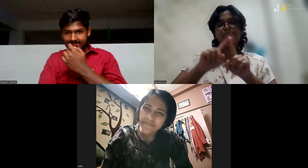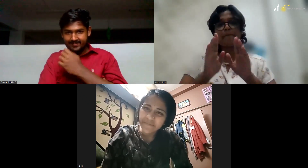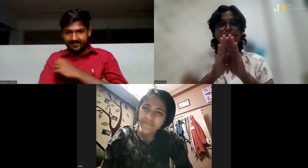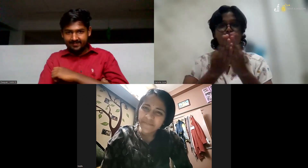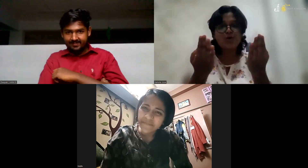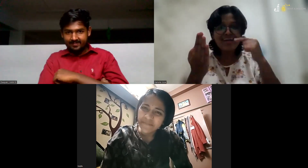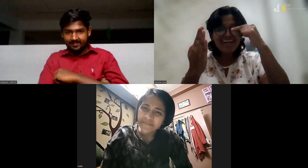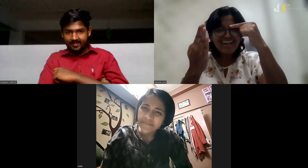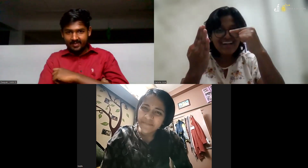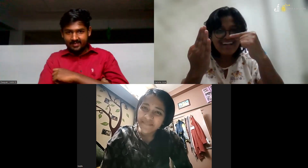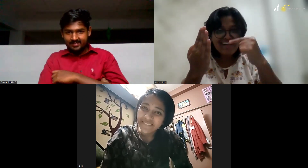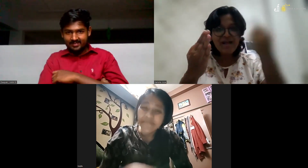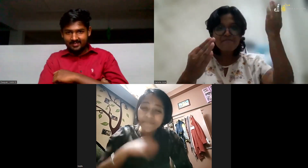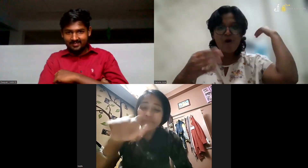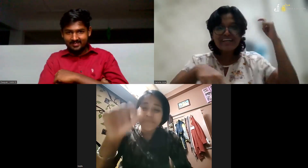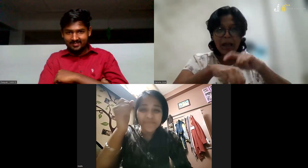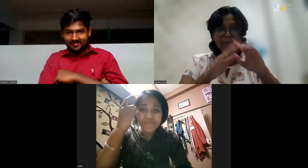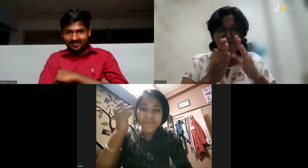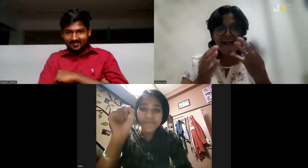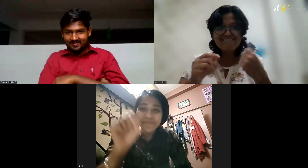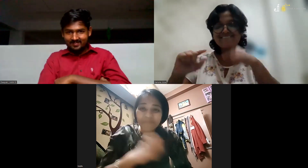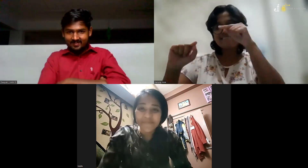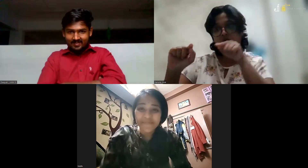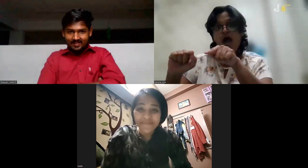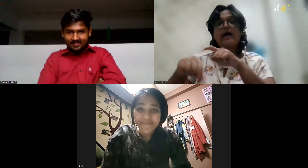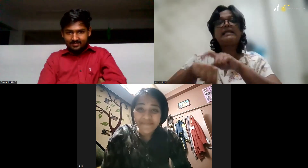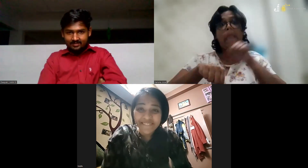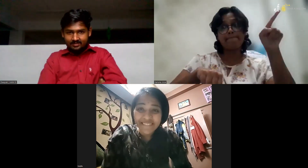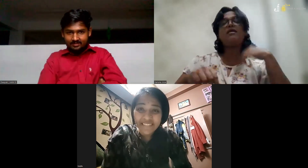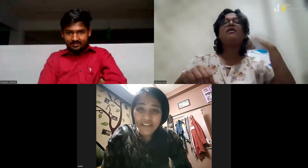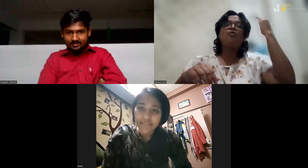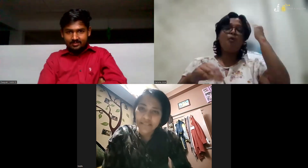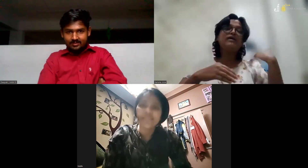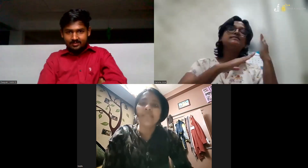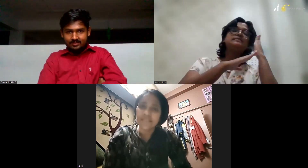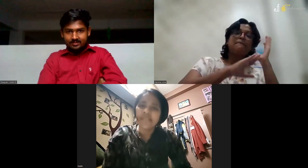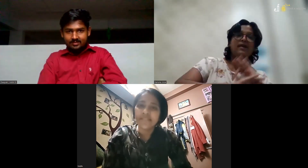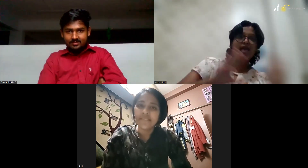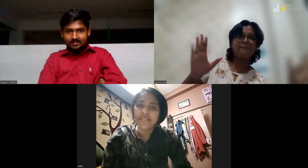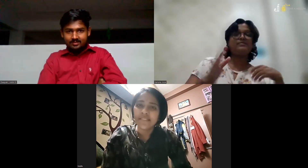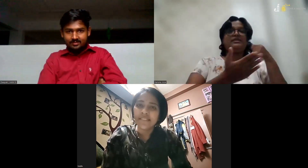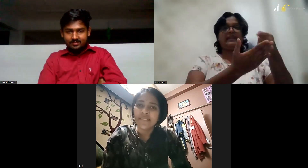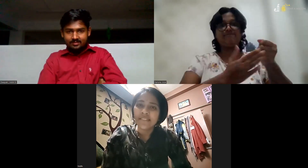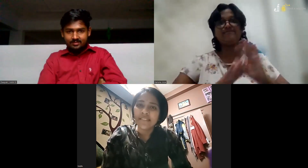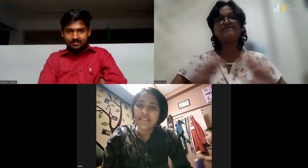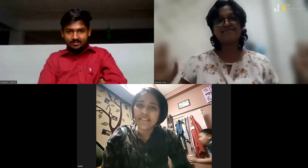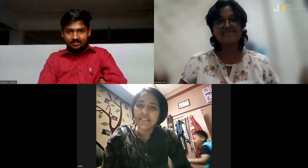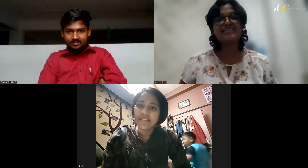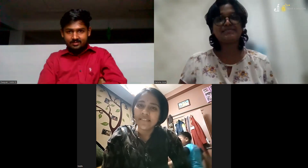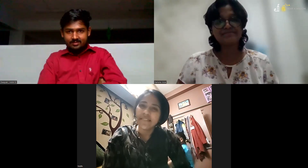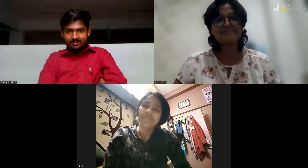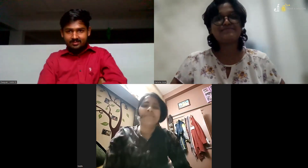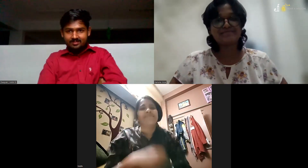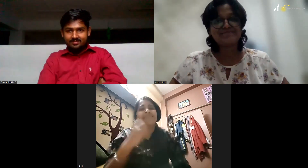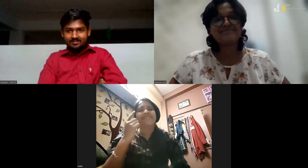does, but for example, when you can see, the timing is properly mentioned that when you